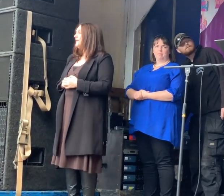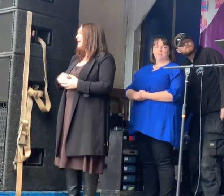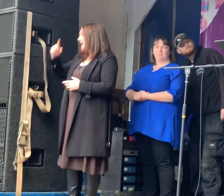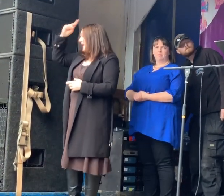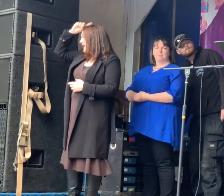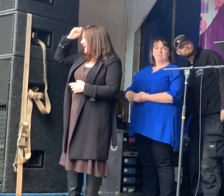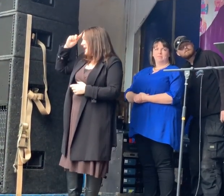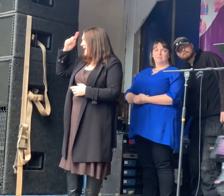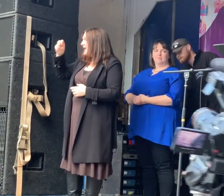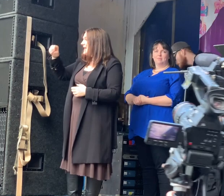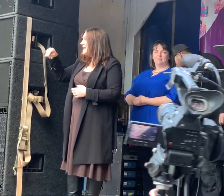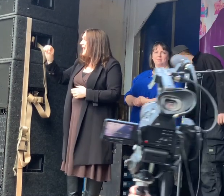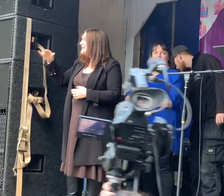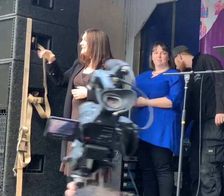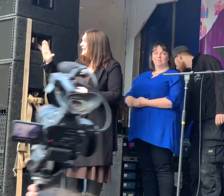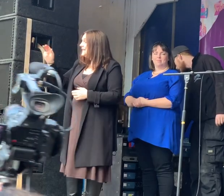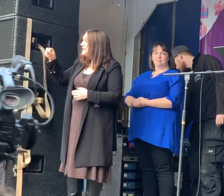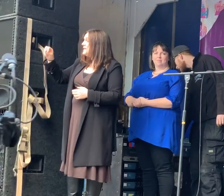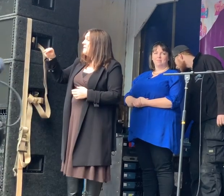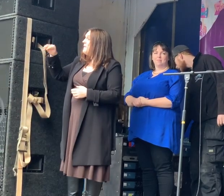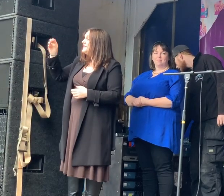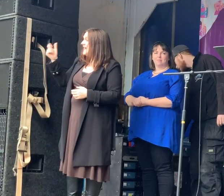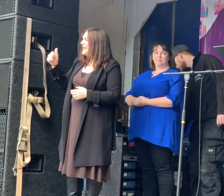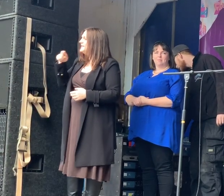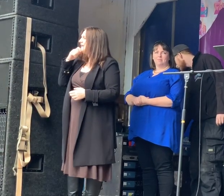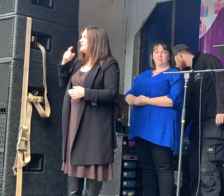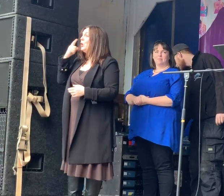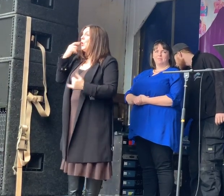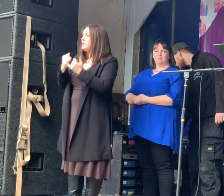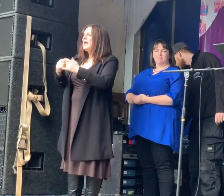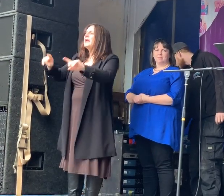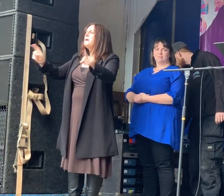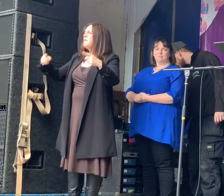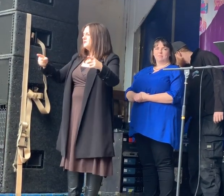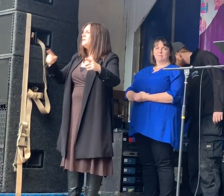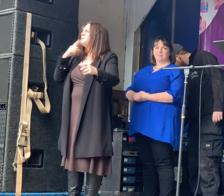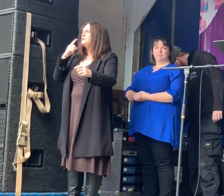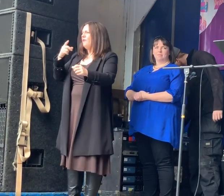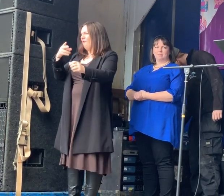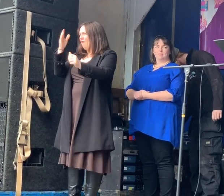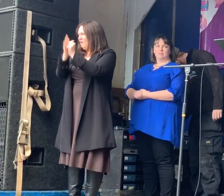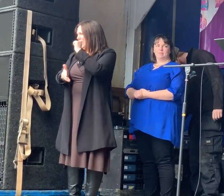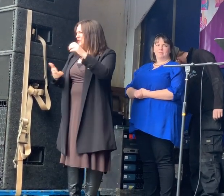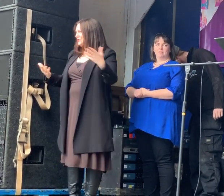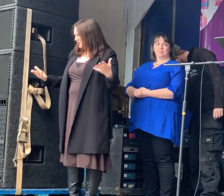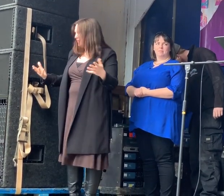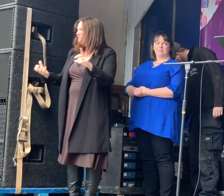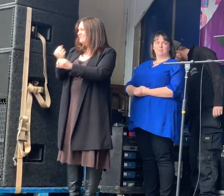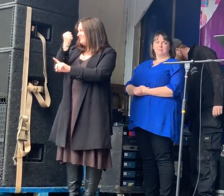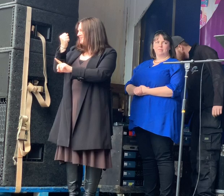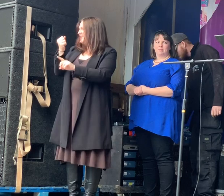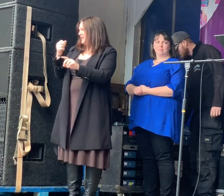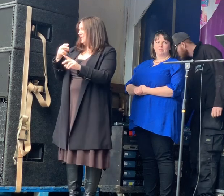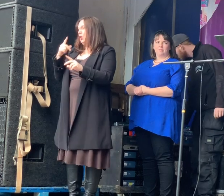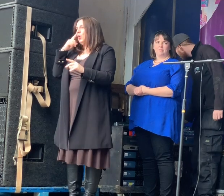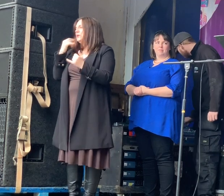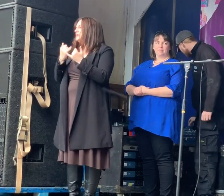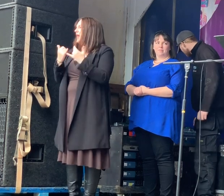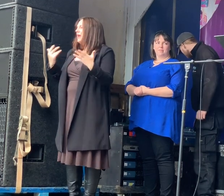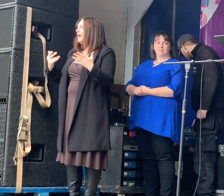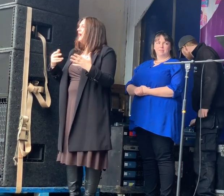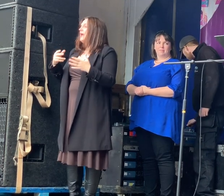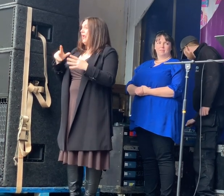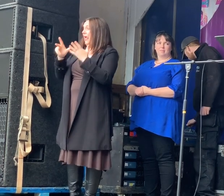Mandela said, "It always seems impossible until it is done." Many people thought the AIDS will never